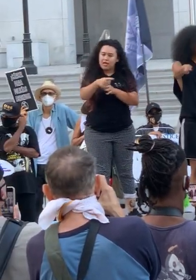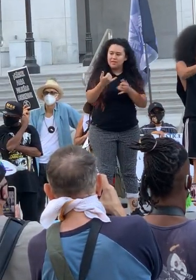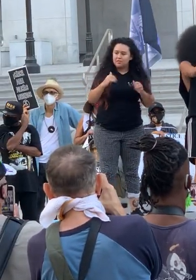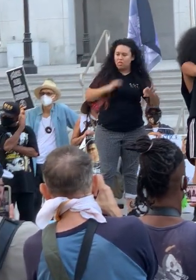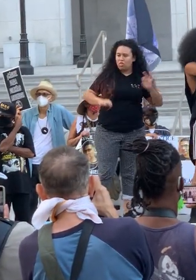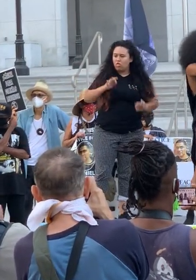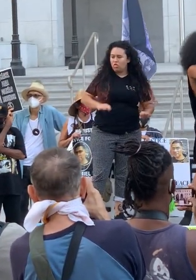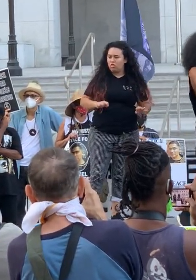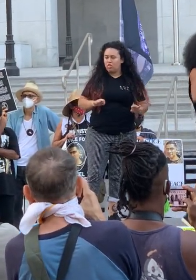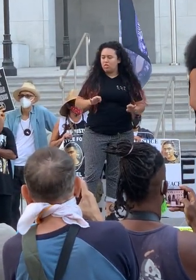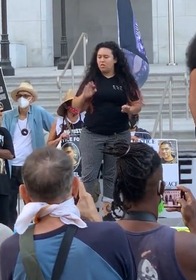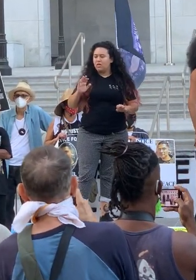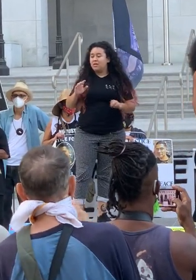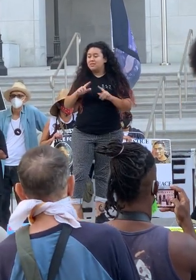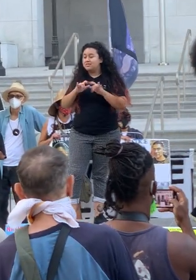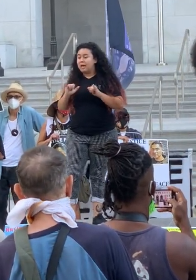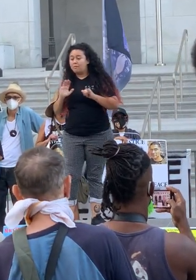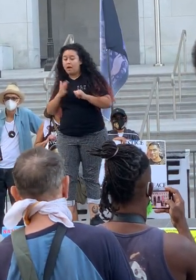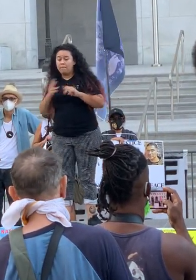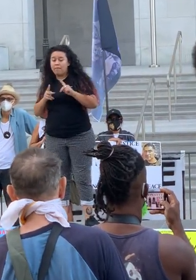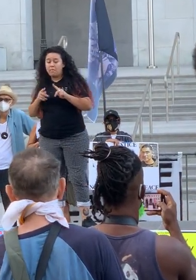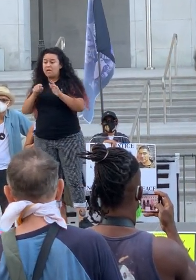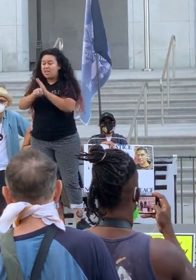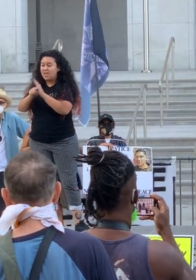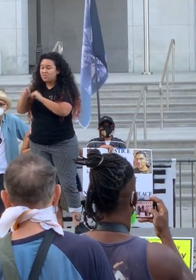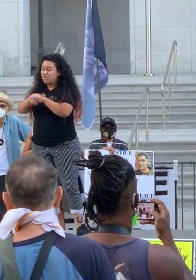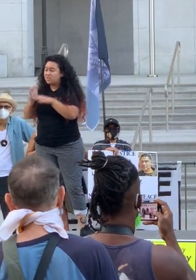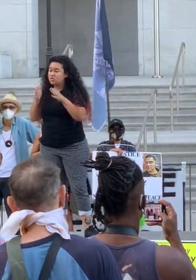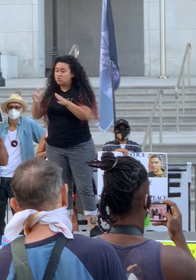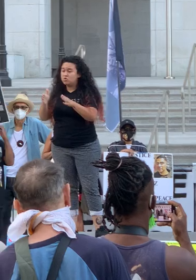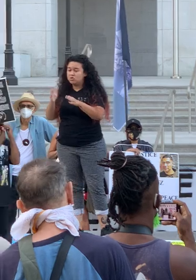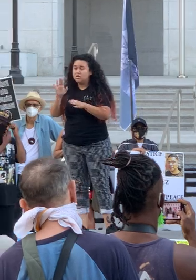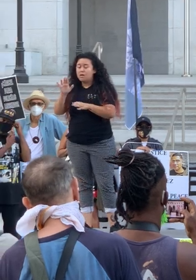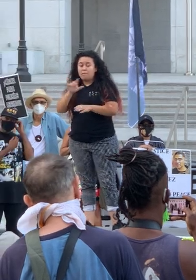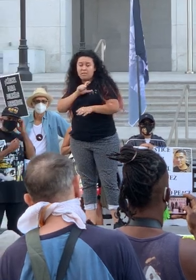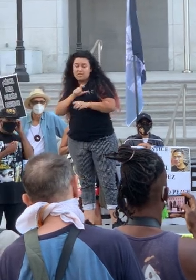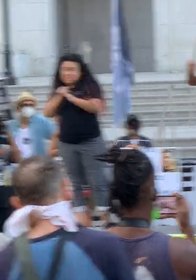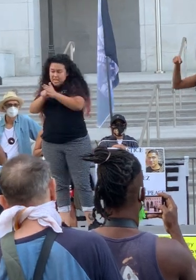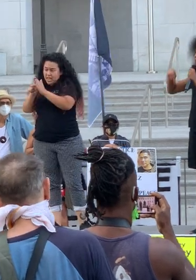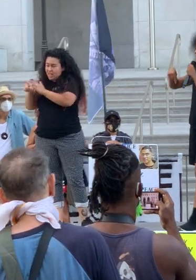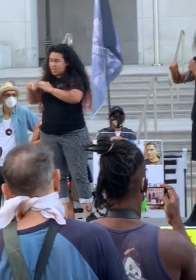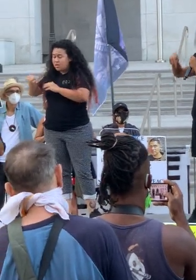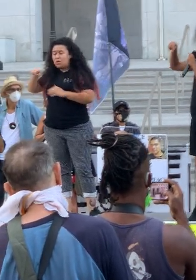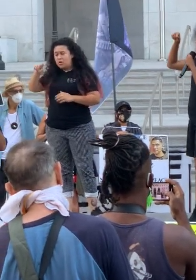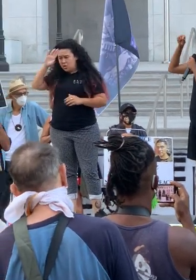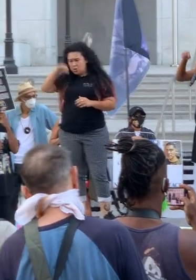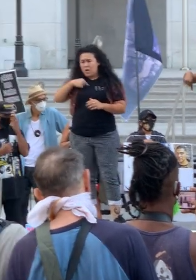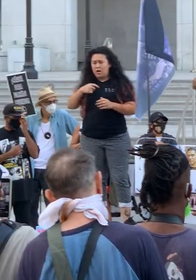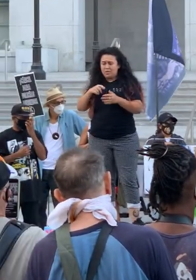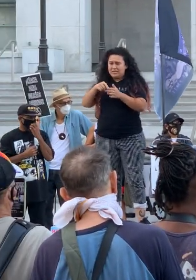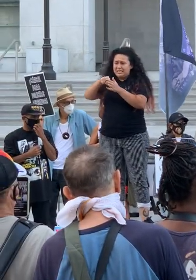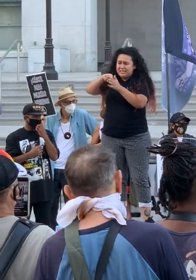our people are being killed on the streets by police officers. You want to know how deeply